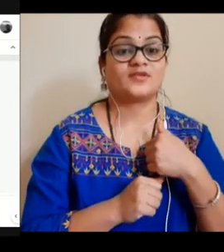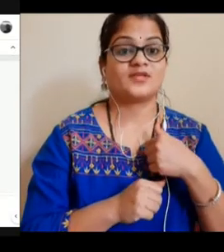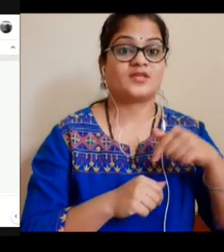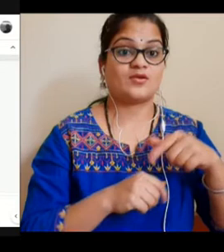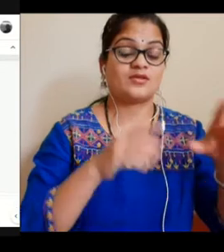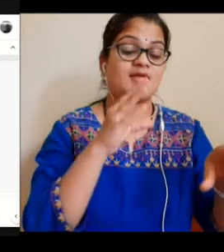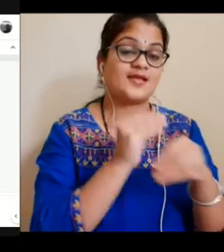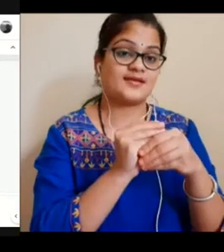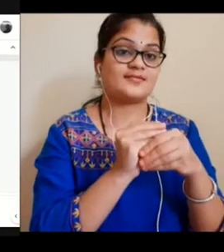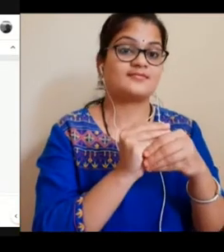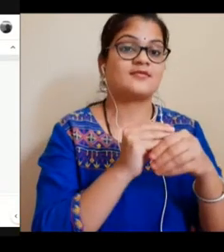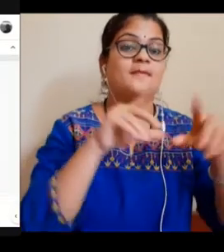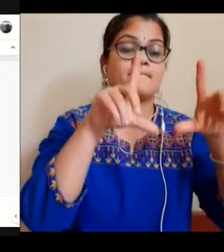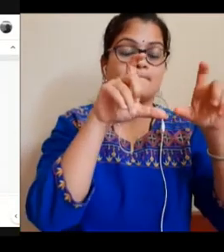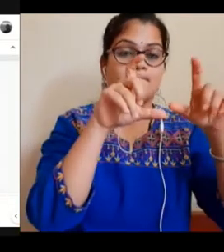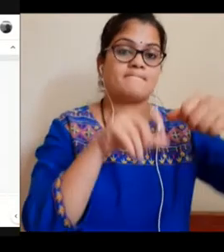a basket also.